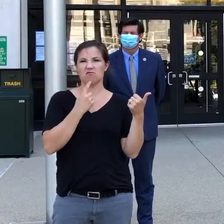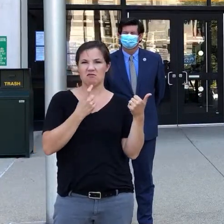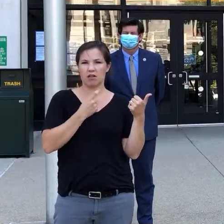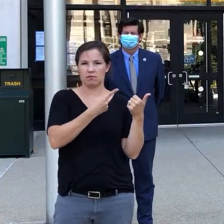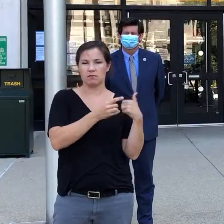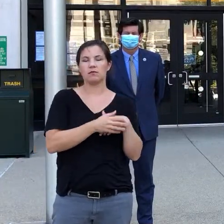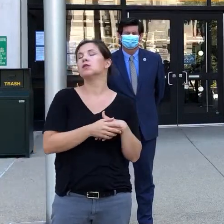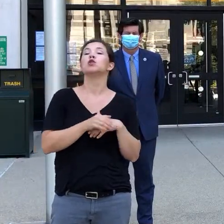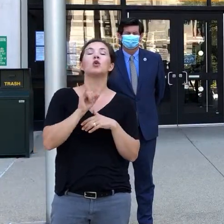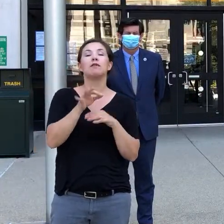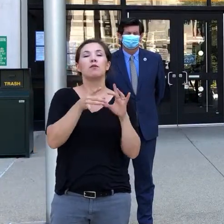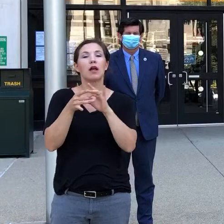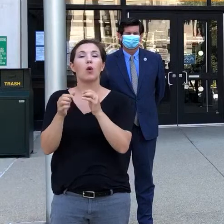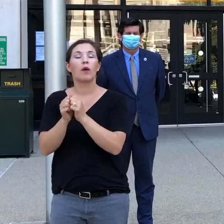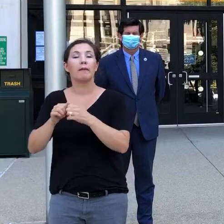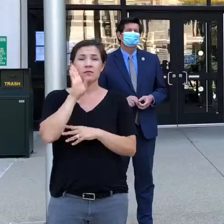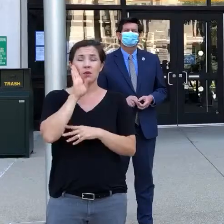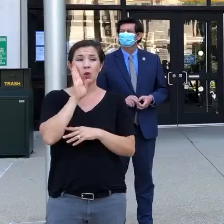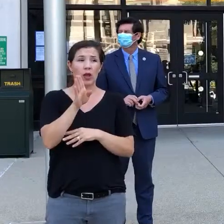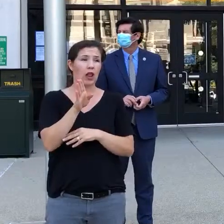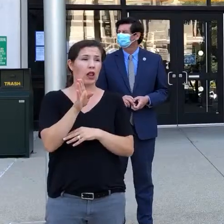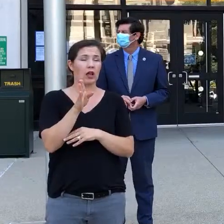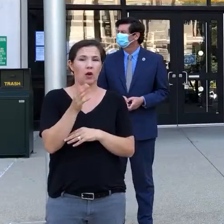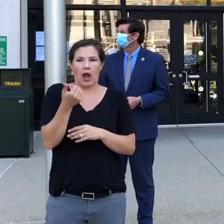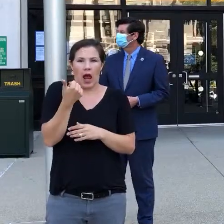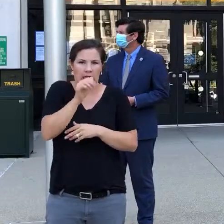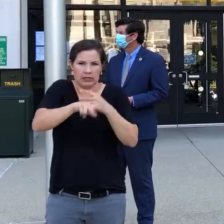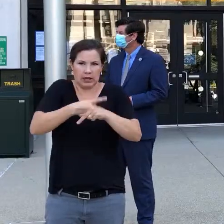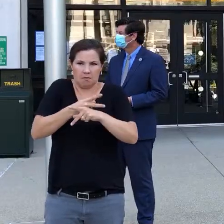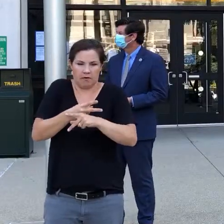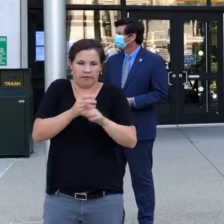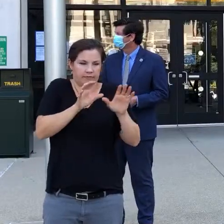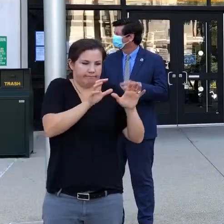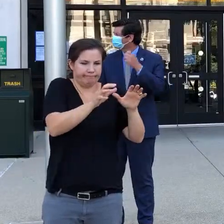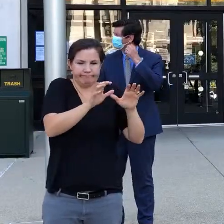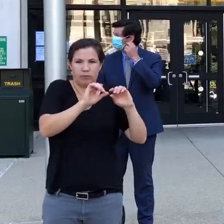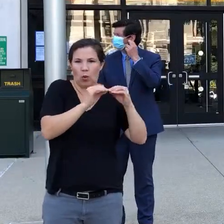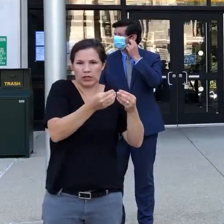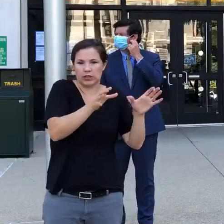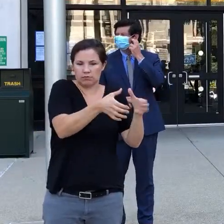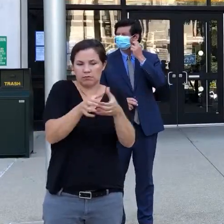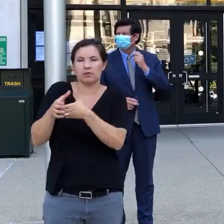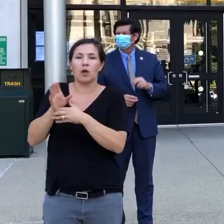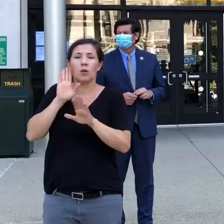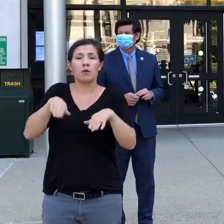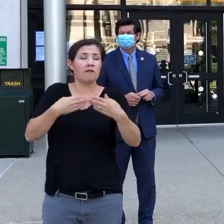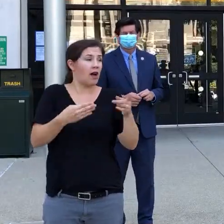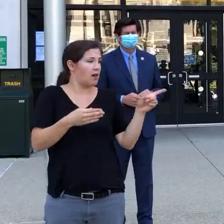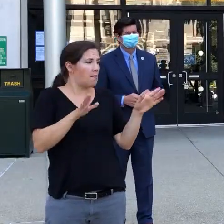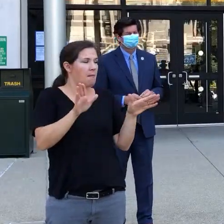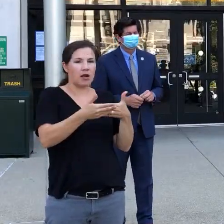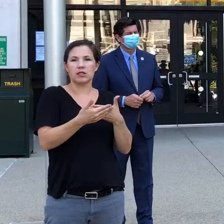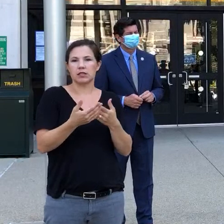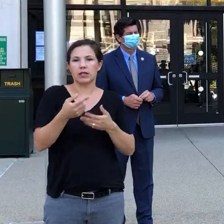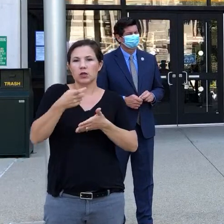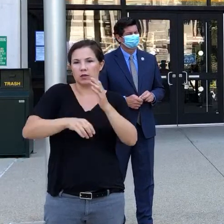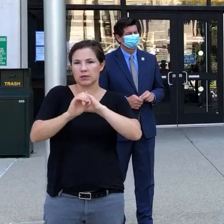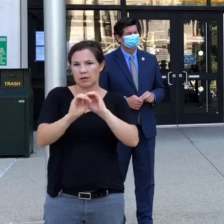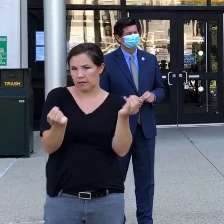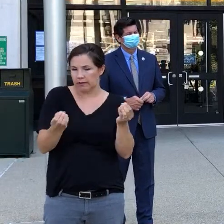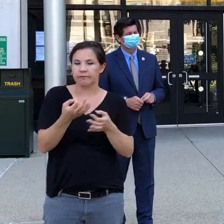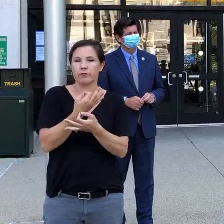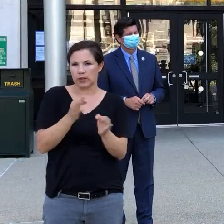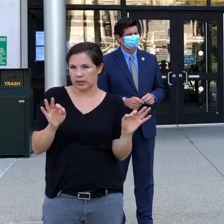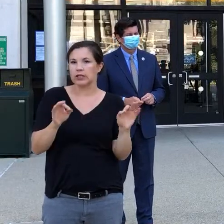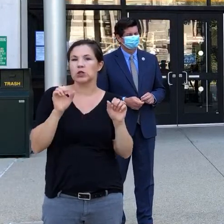with a business or a school type of organization, we will supply these boxes for free. So please reach out